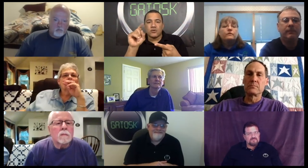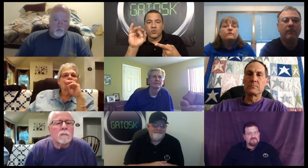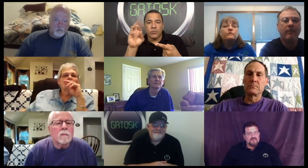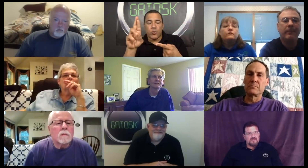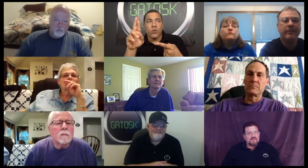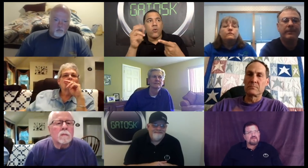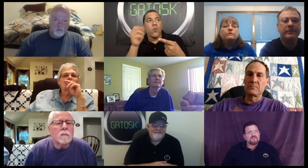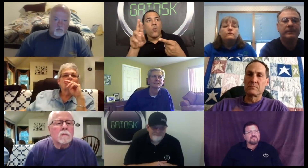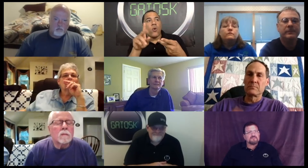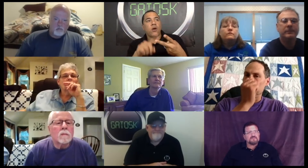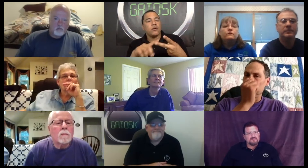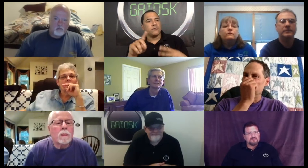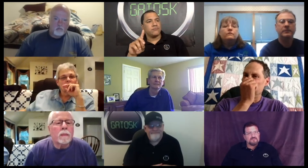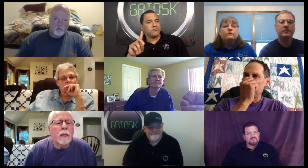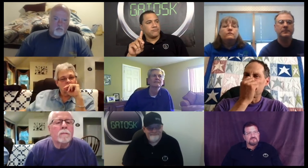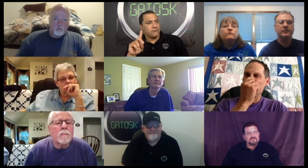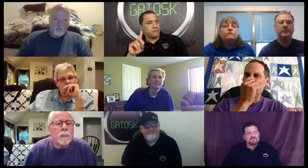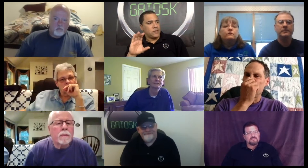say like distributor, or it'll say